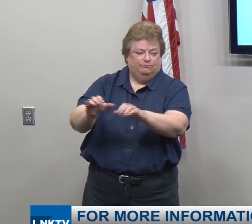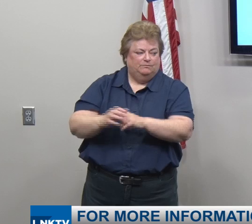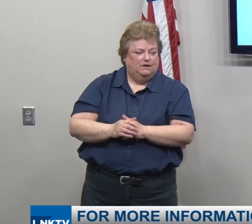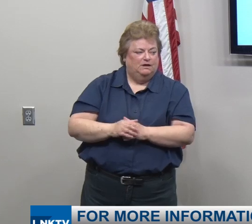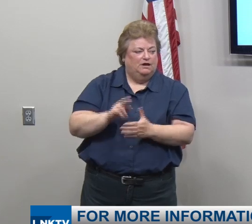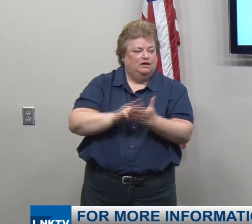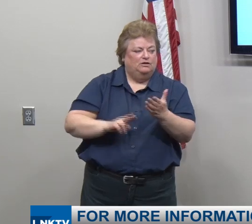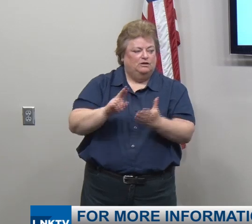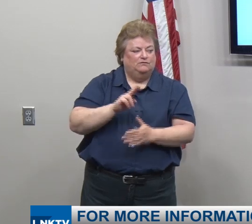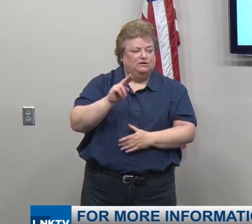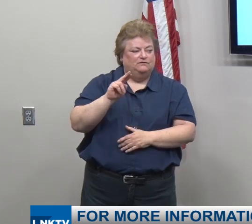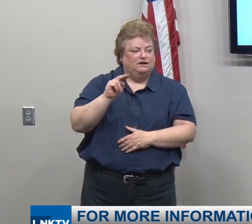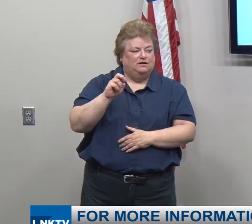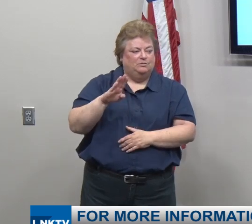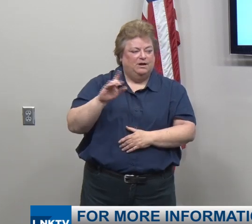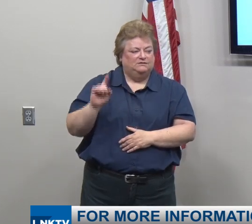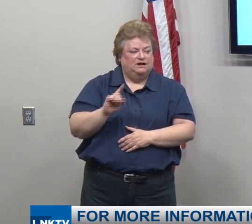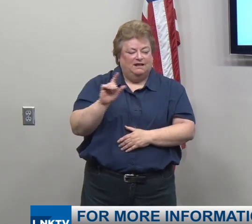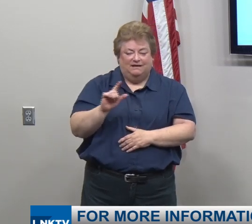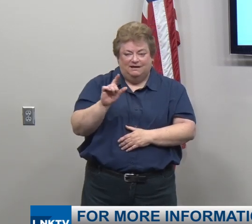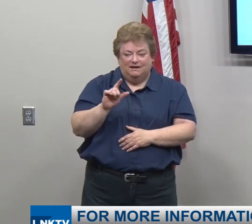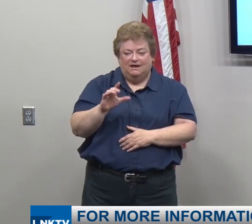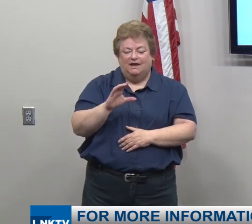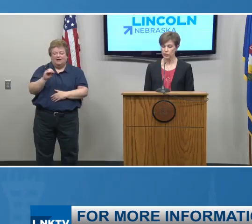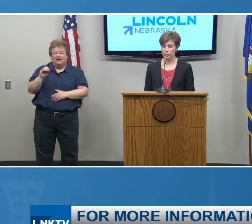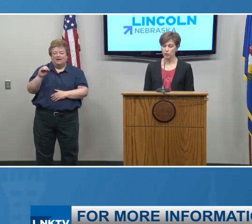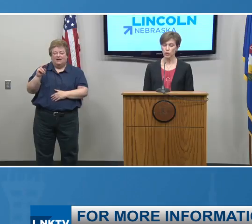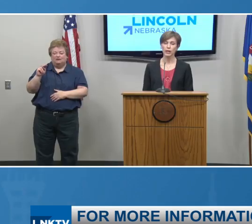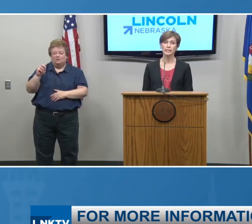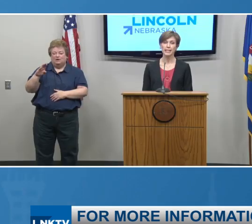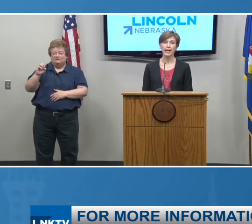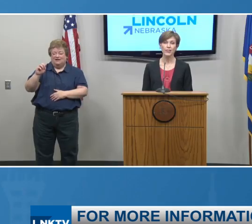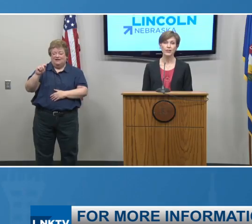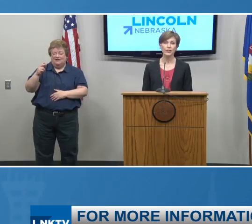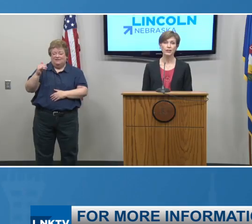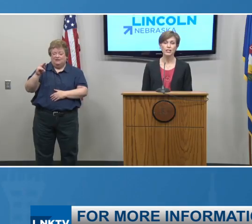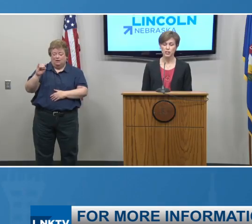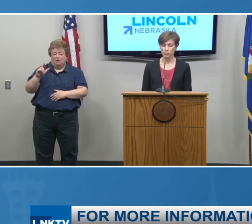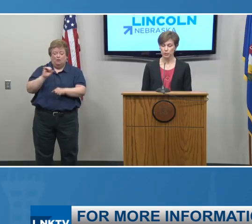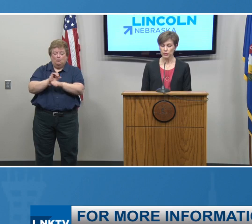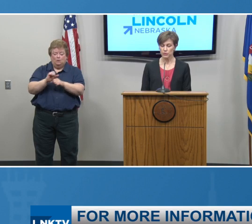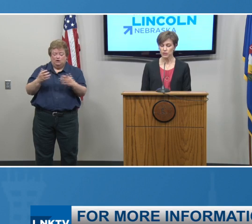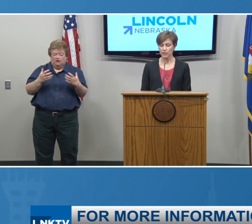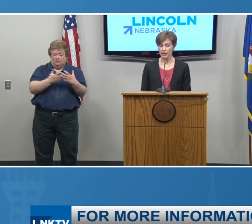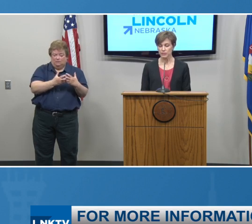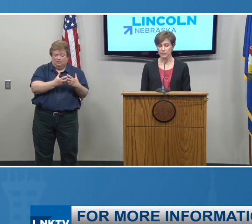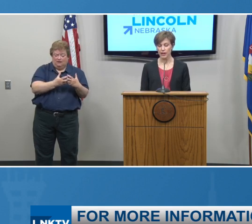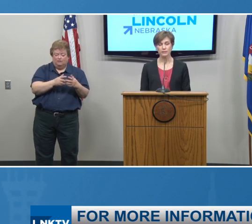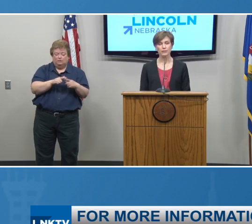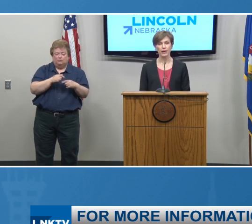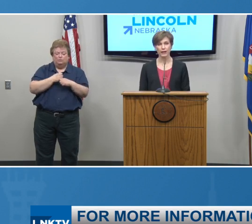The University of Nebraska-Lincoln and the Nebraska ethanol industry are working together to